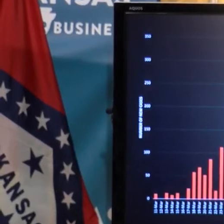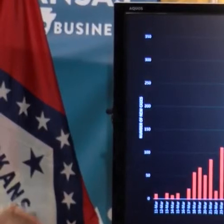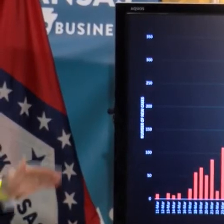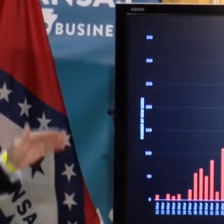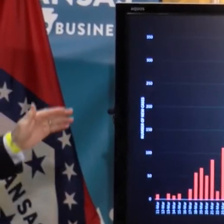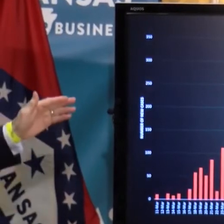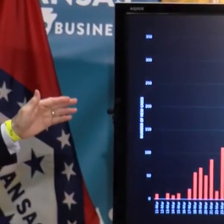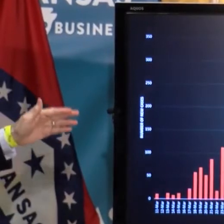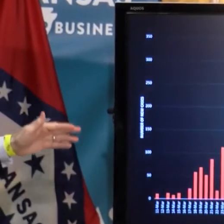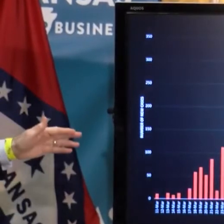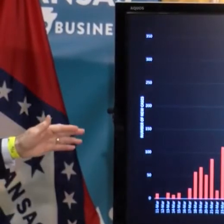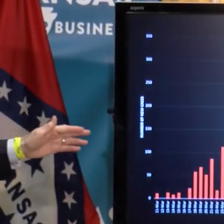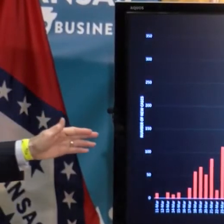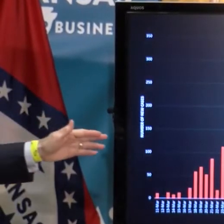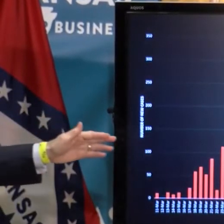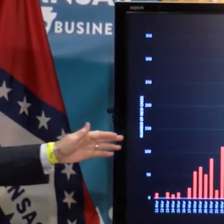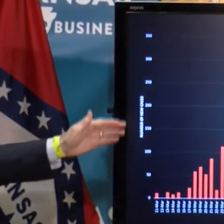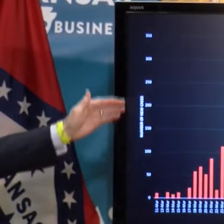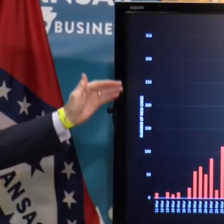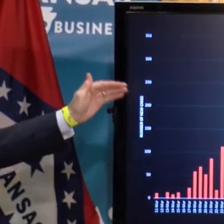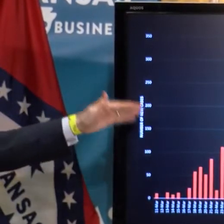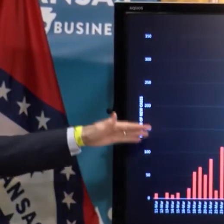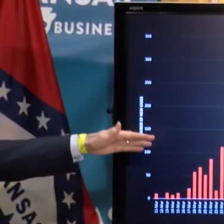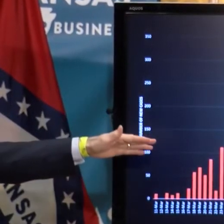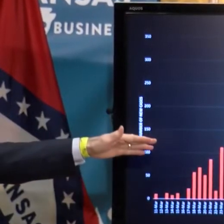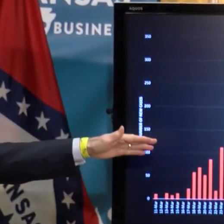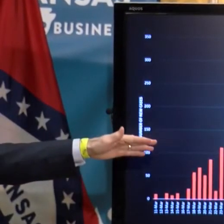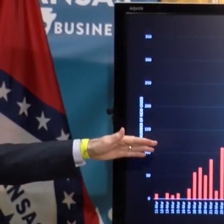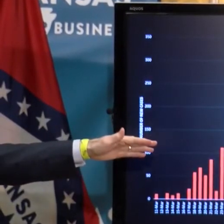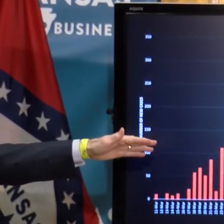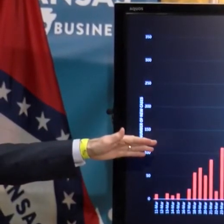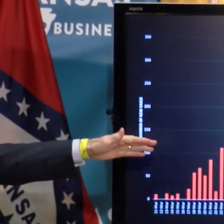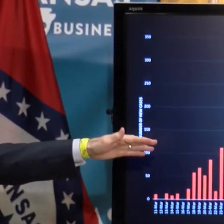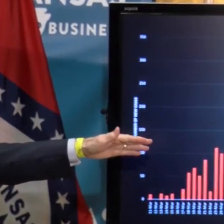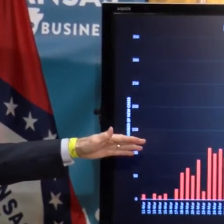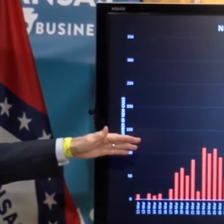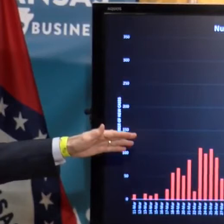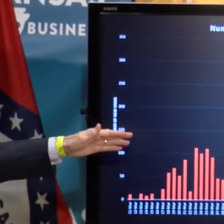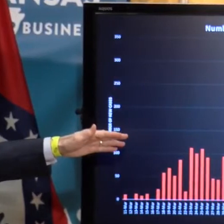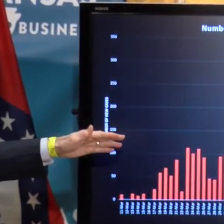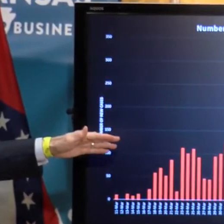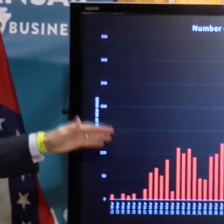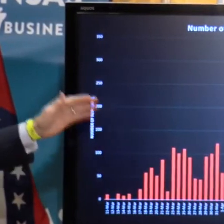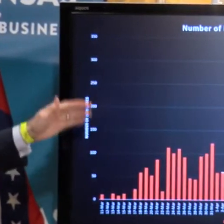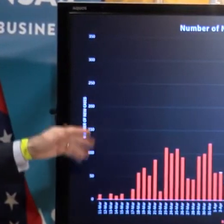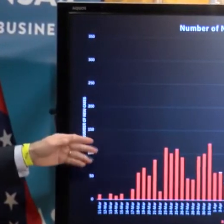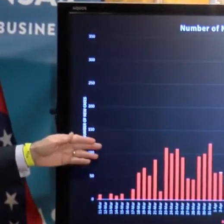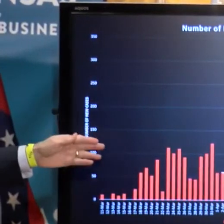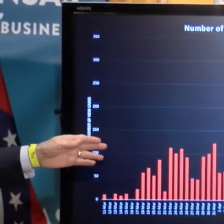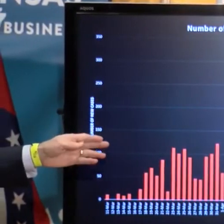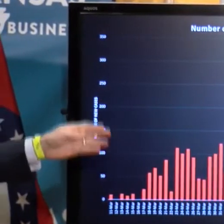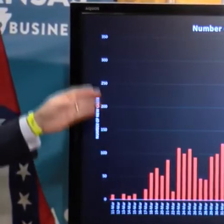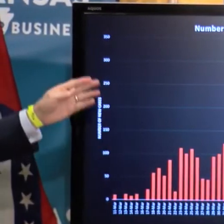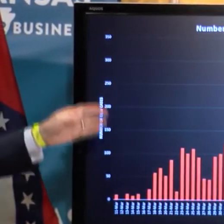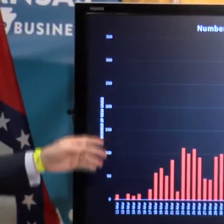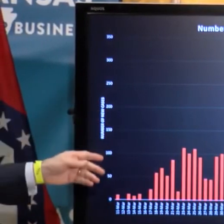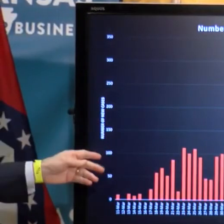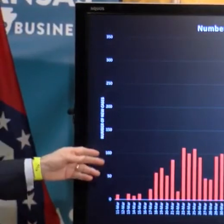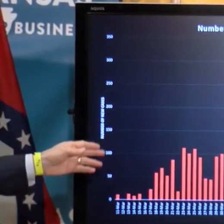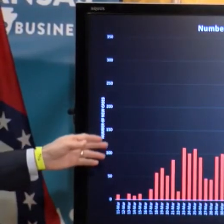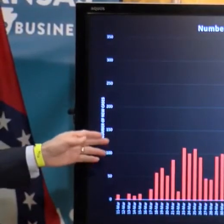mid-April. And then you see us on the downward trajectory, but we have